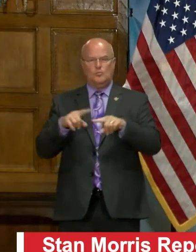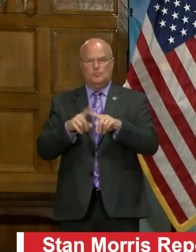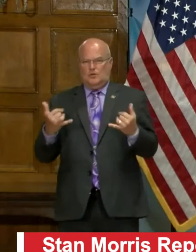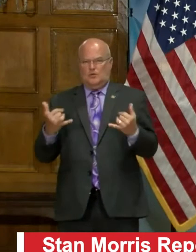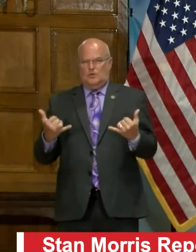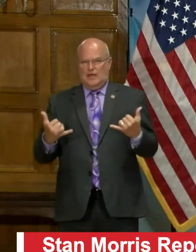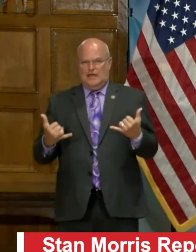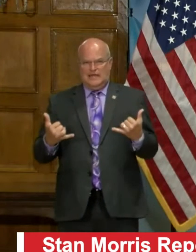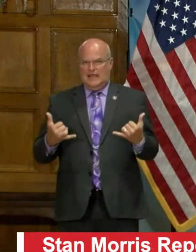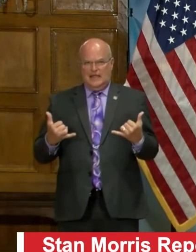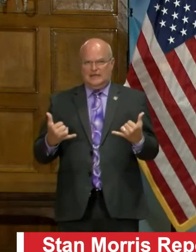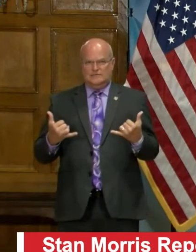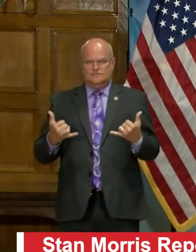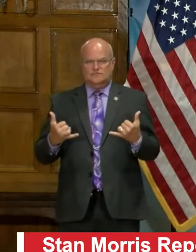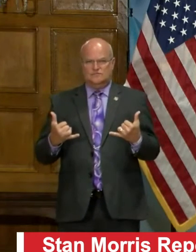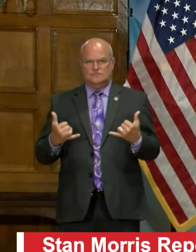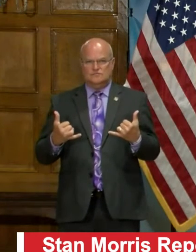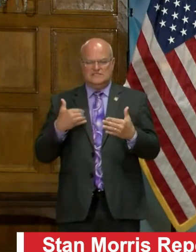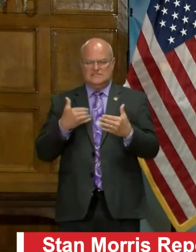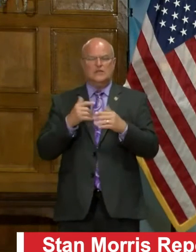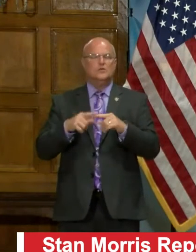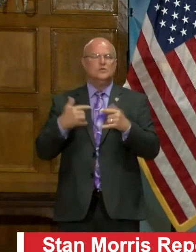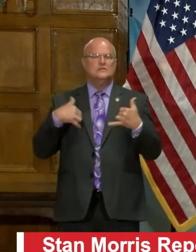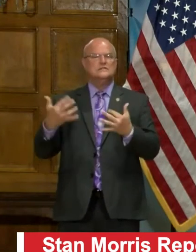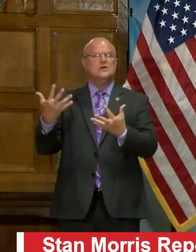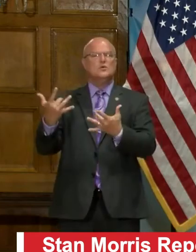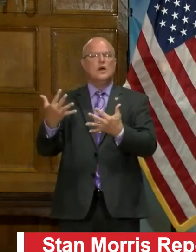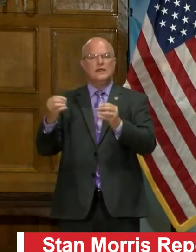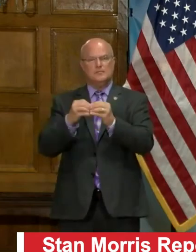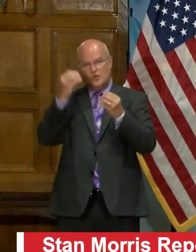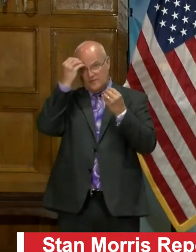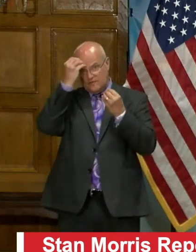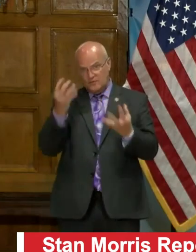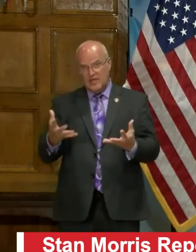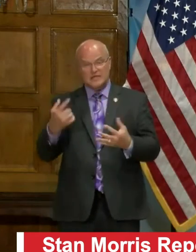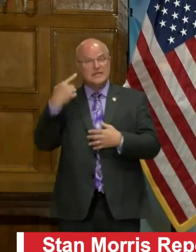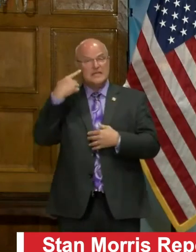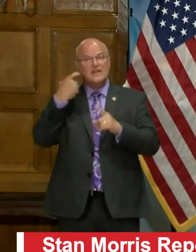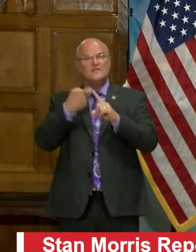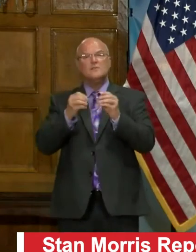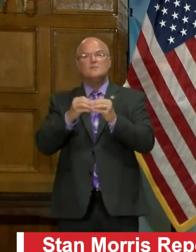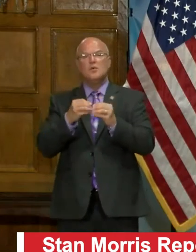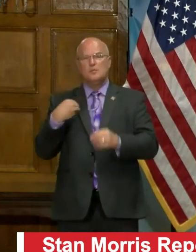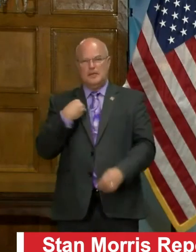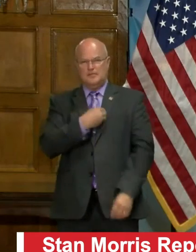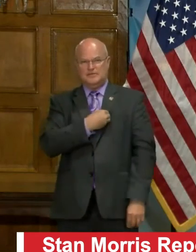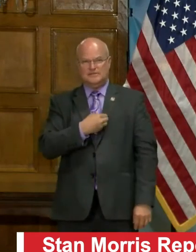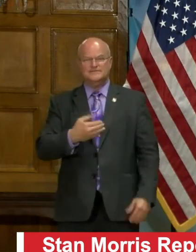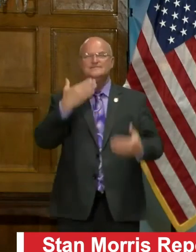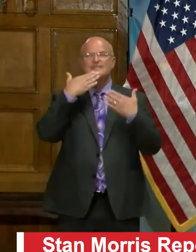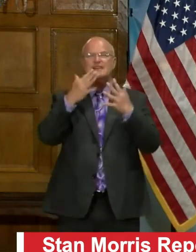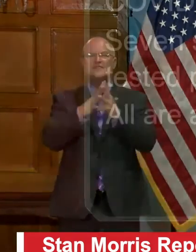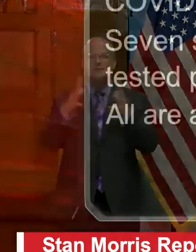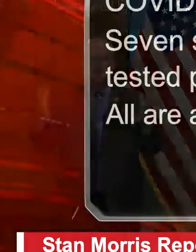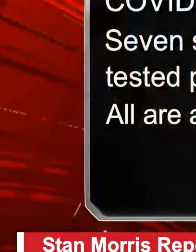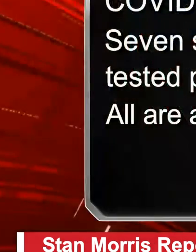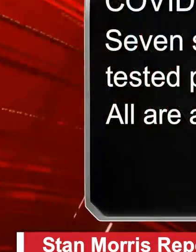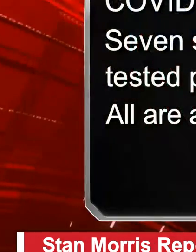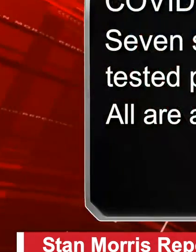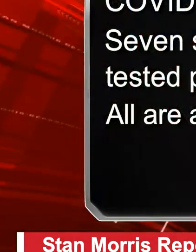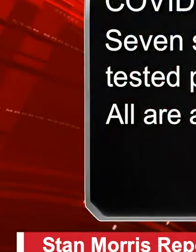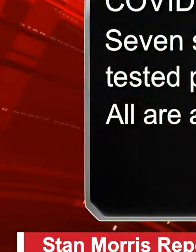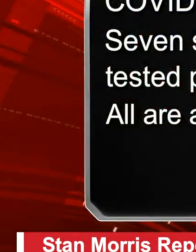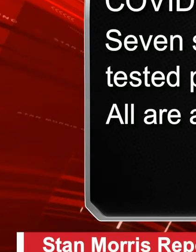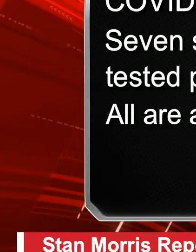it's going to be anything near term. We're still waiting to get more information, to hear from more members. Thank you all.